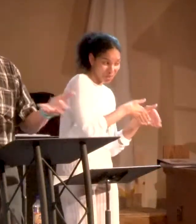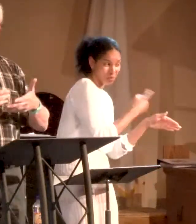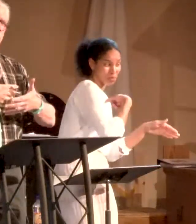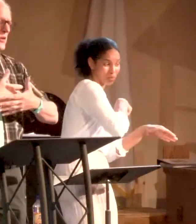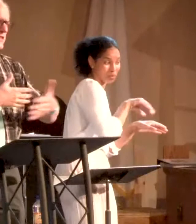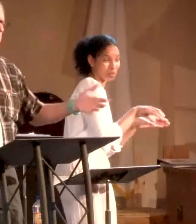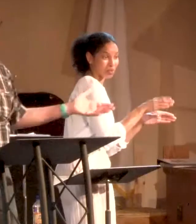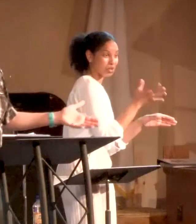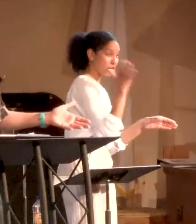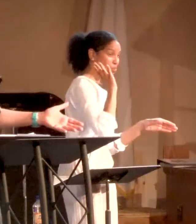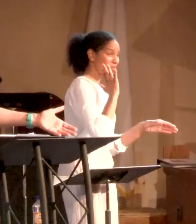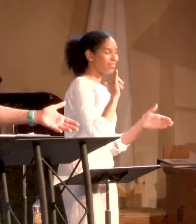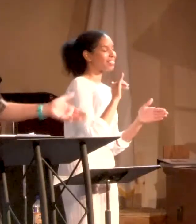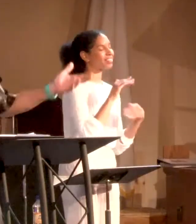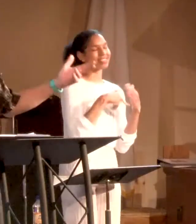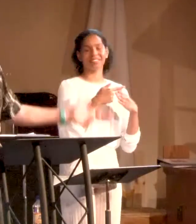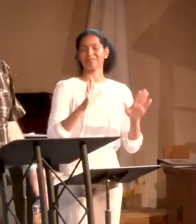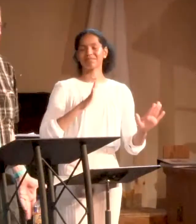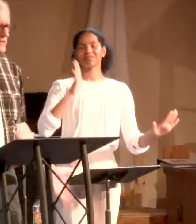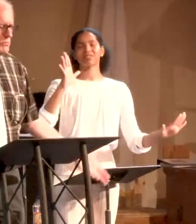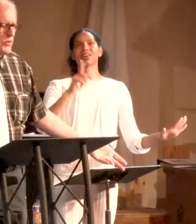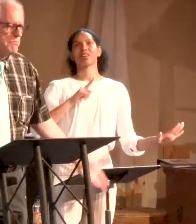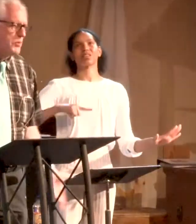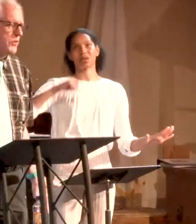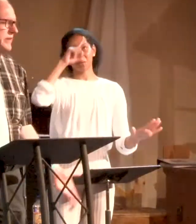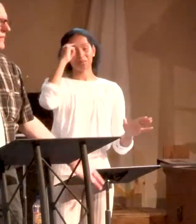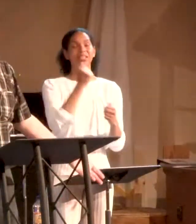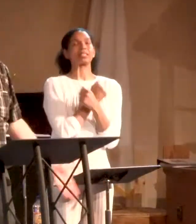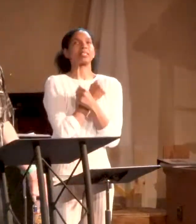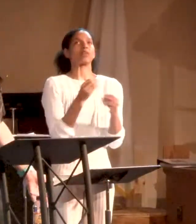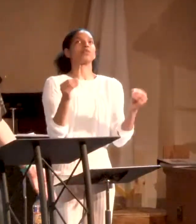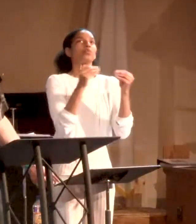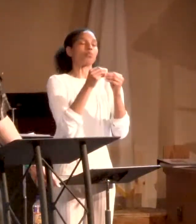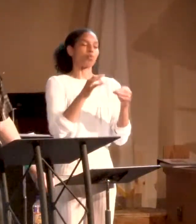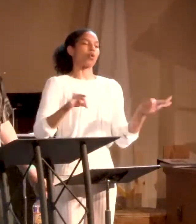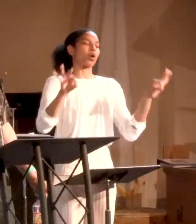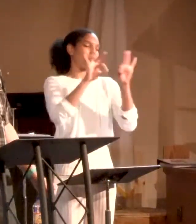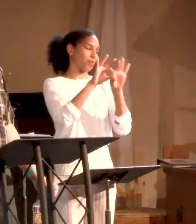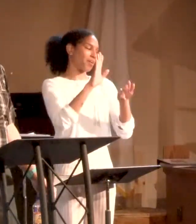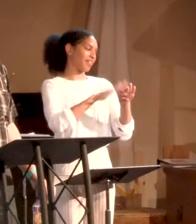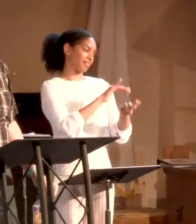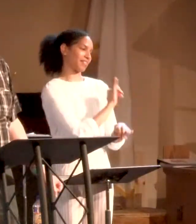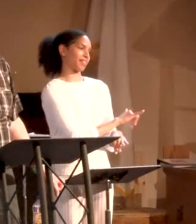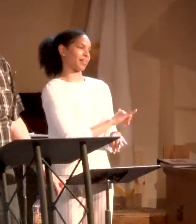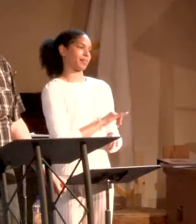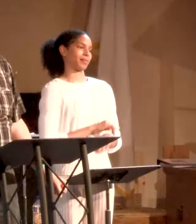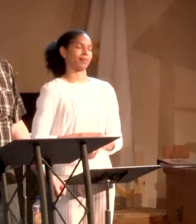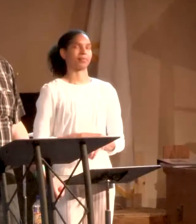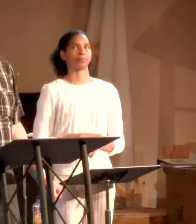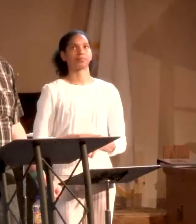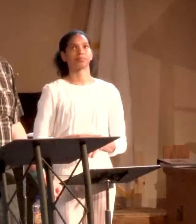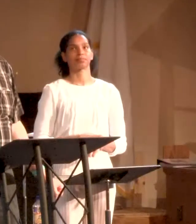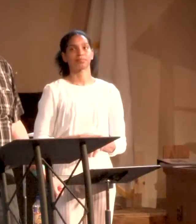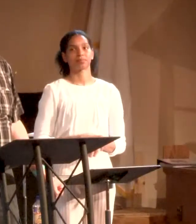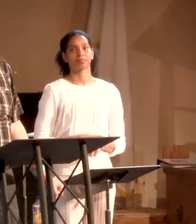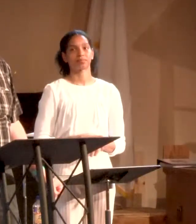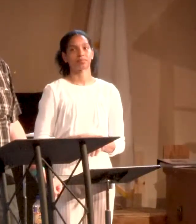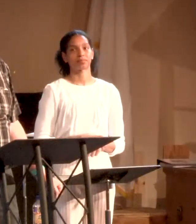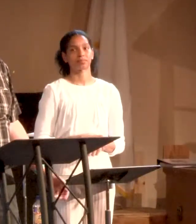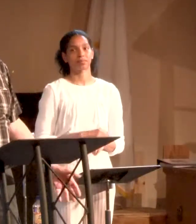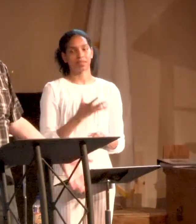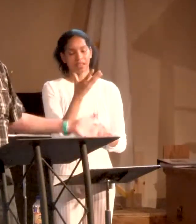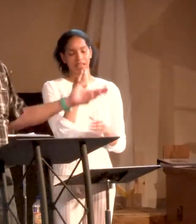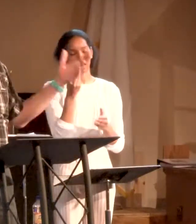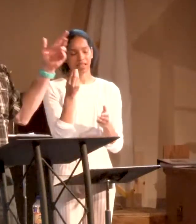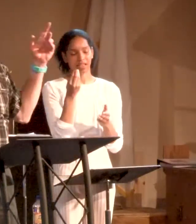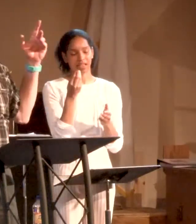done it, then, Lord, so be it, because love is more important than habit. And may